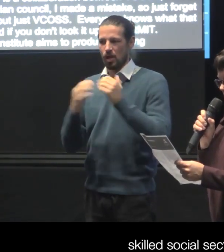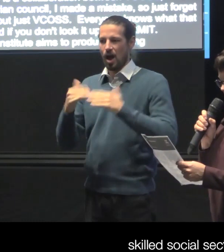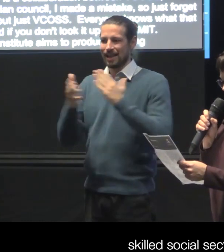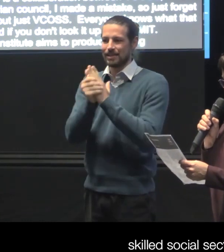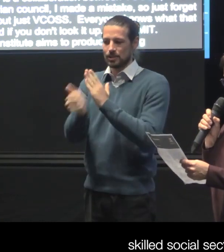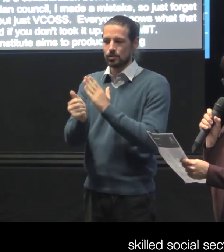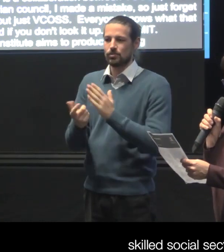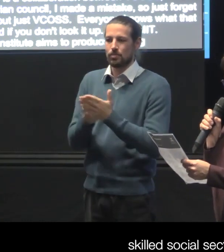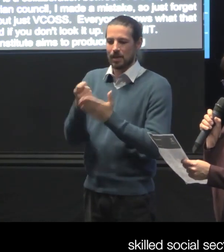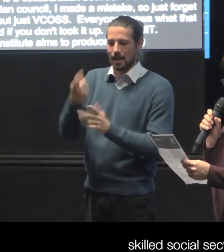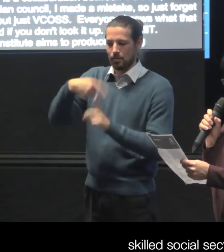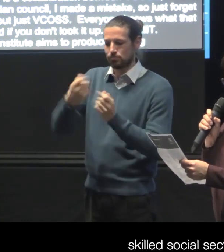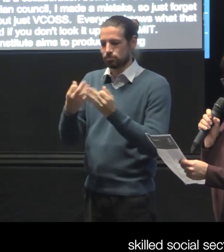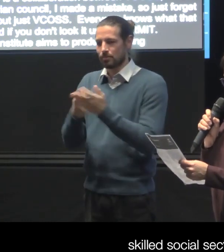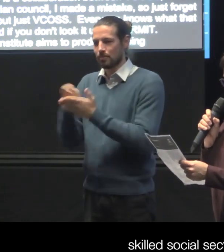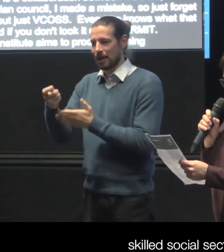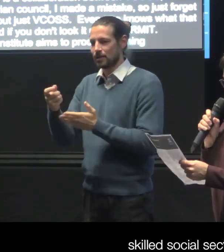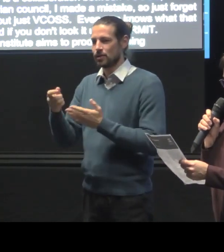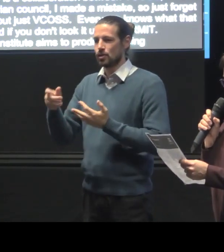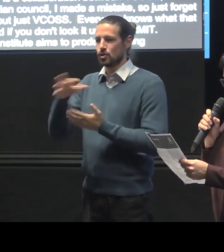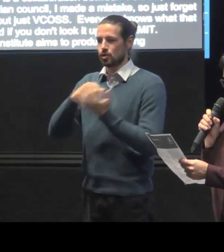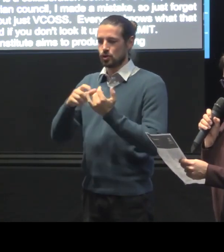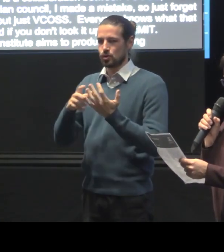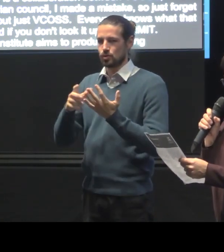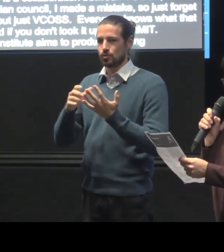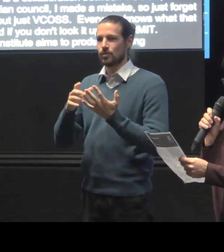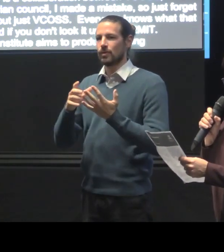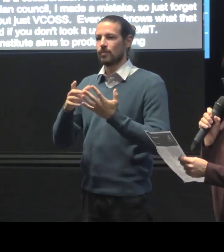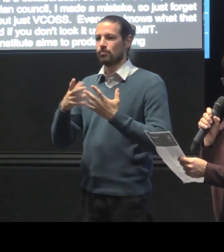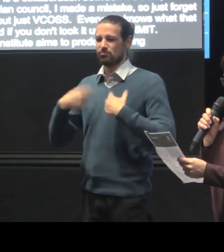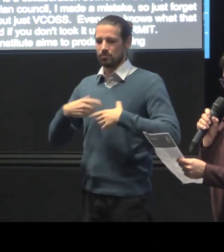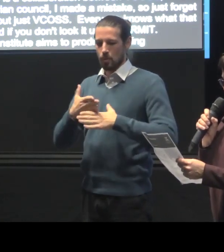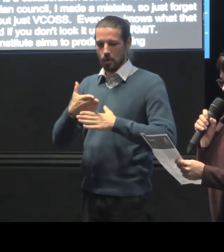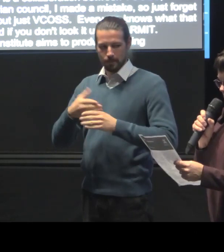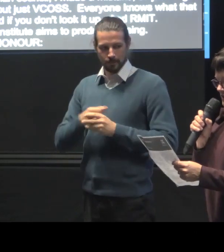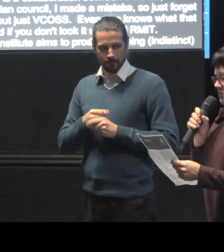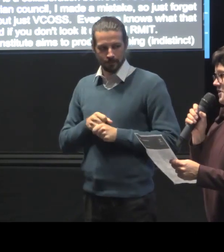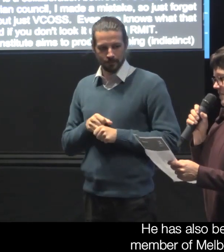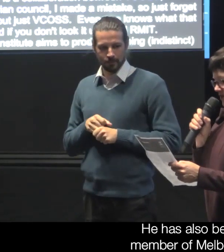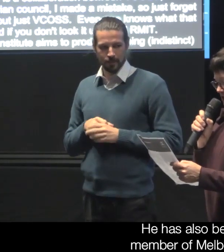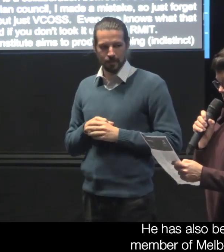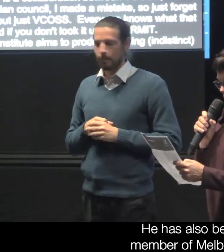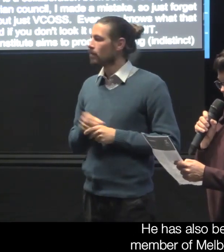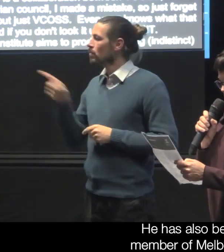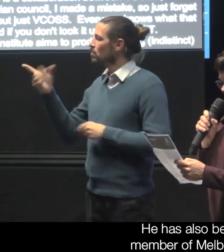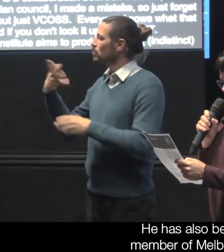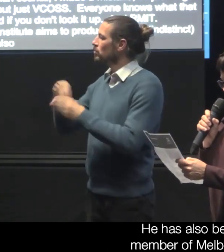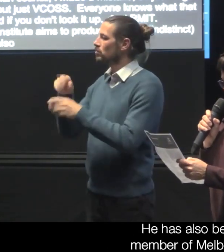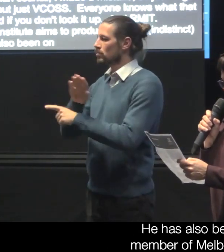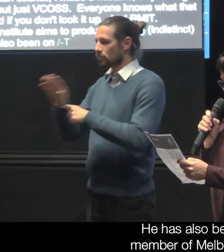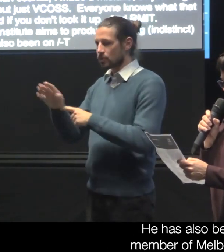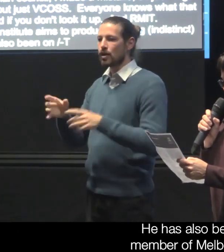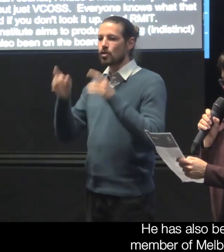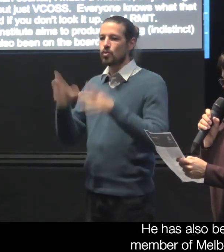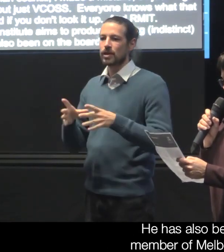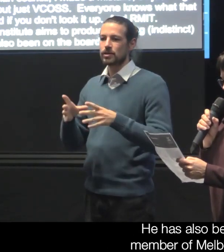social sector workforce. He's also been on the board of the directors